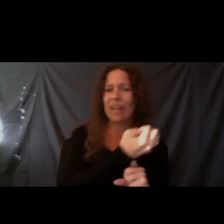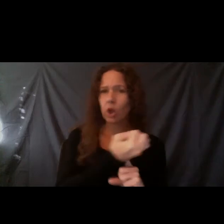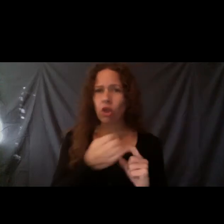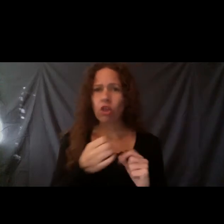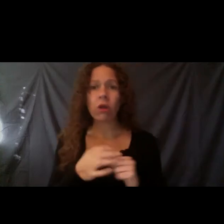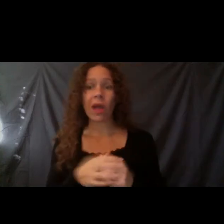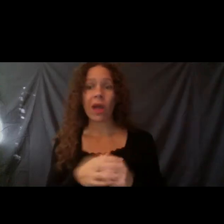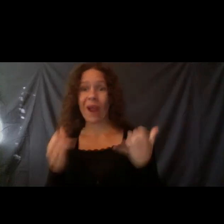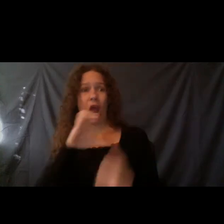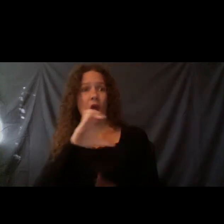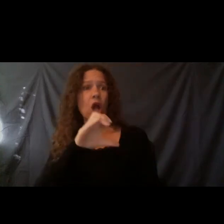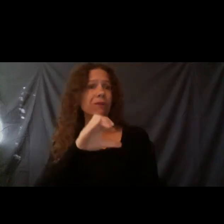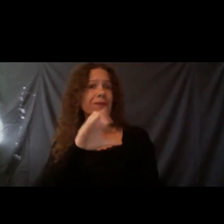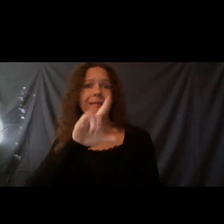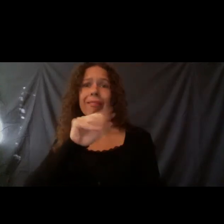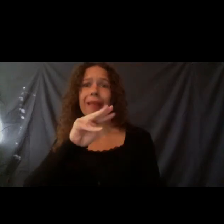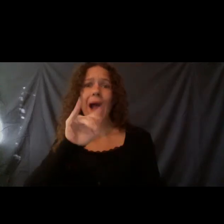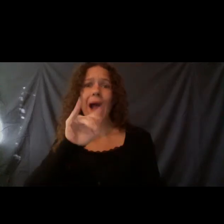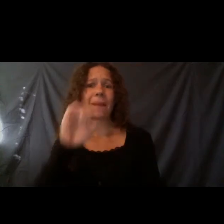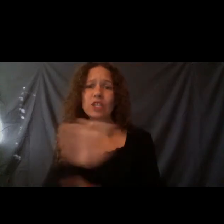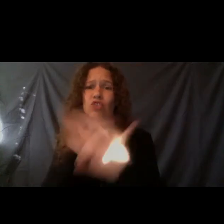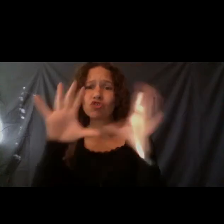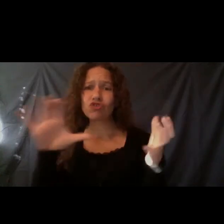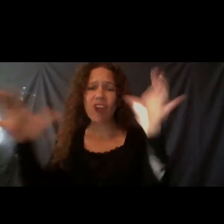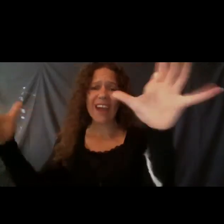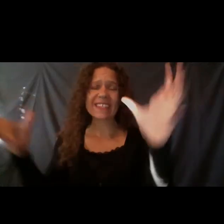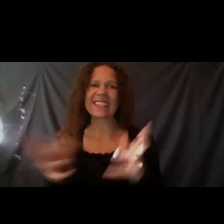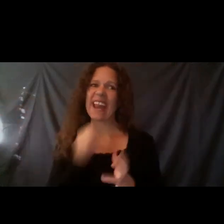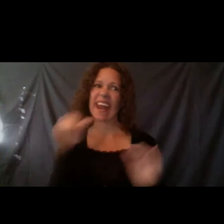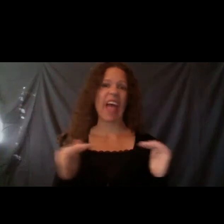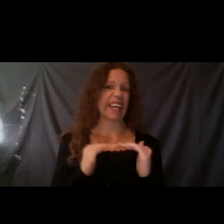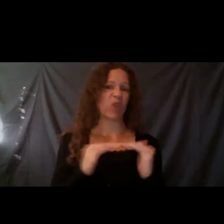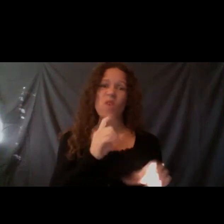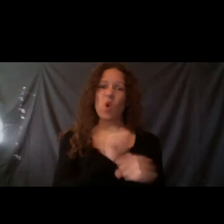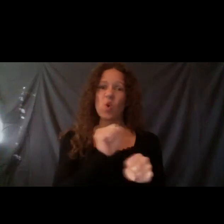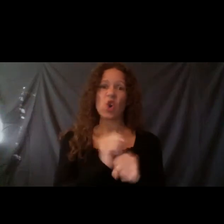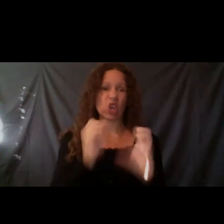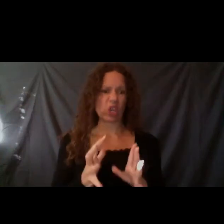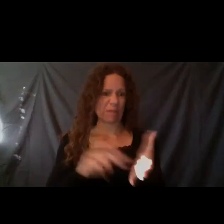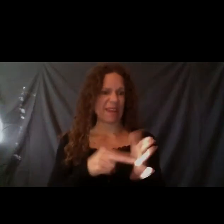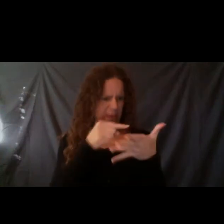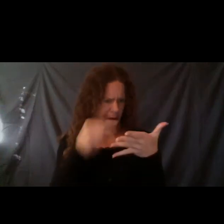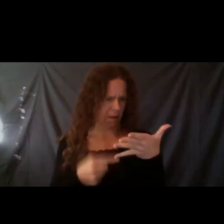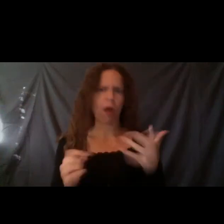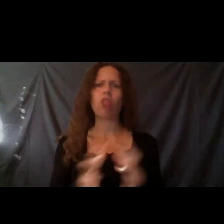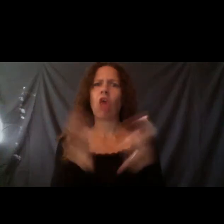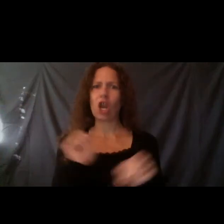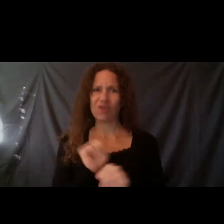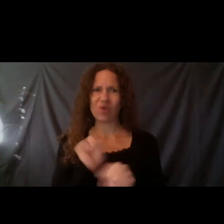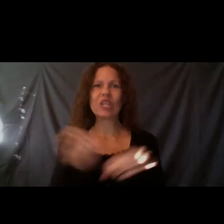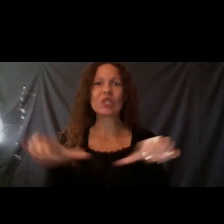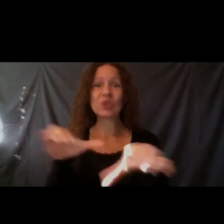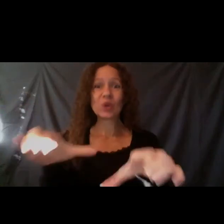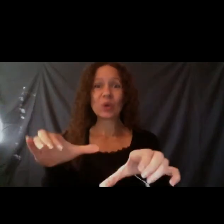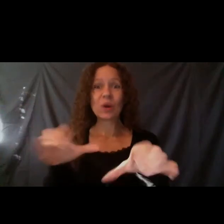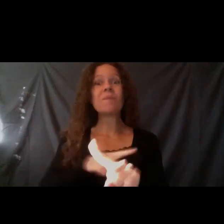and inequality against workers, we have much work to do. But let me just close by saying, as goes California, so goes the country. I'm looking forward to our